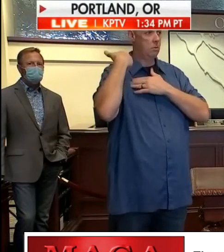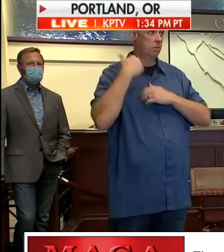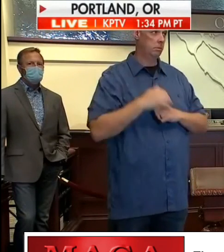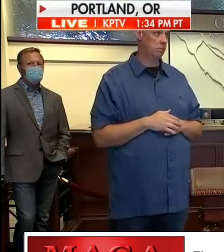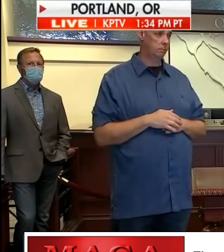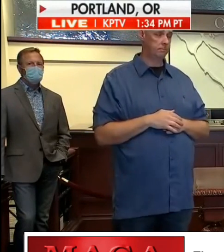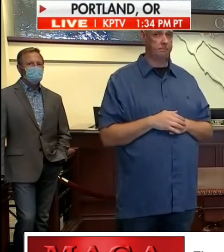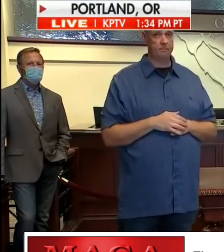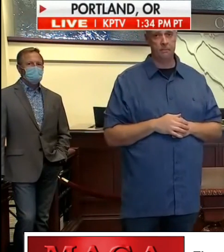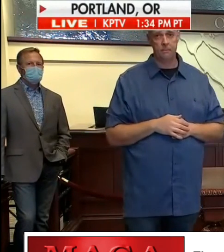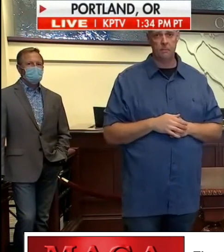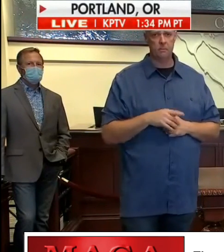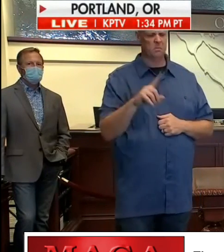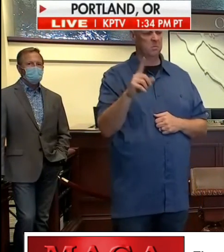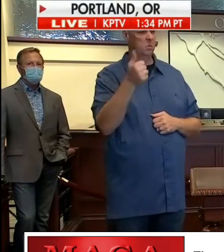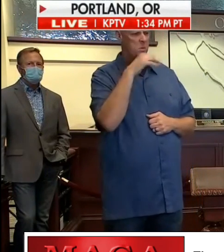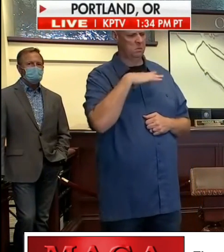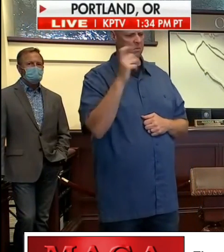Bridget.